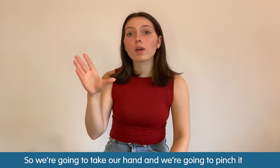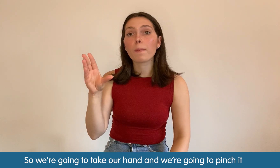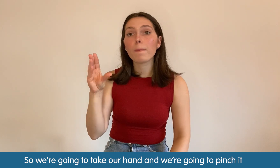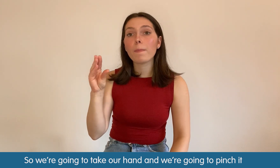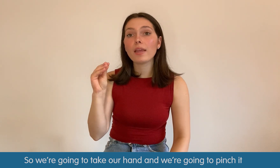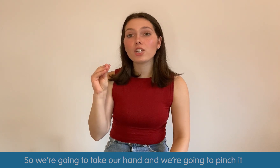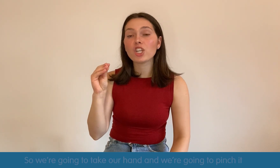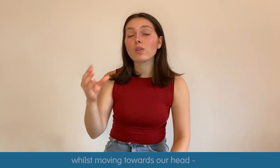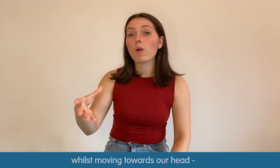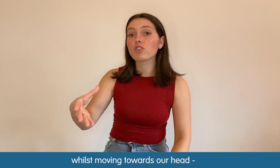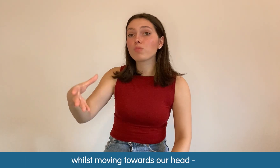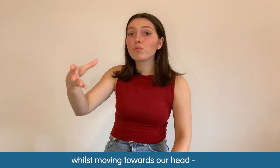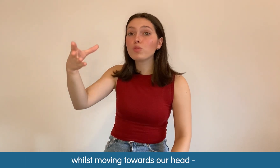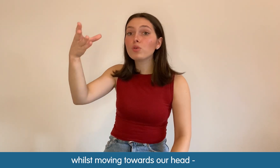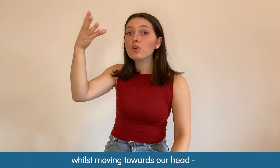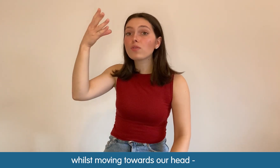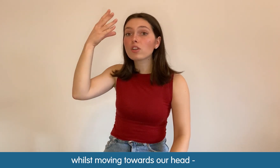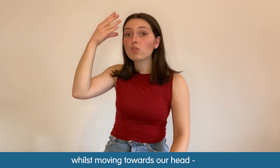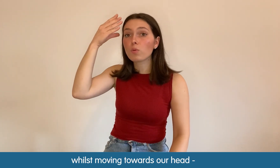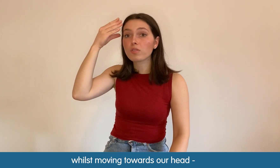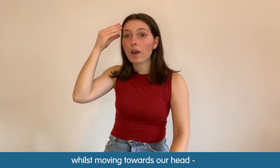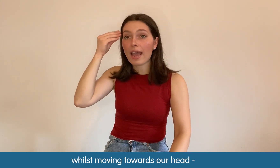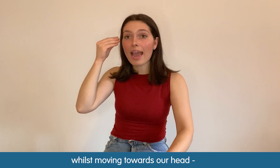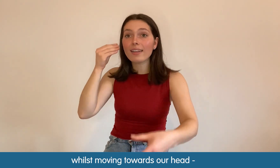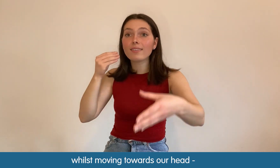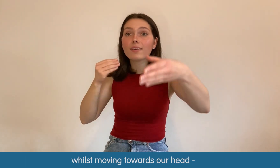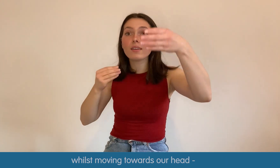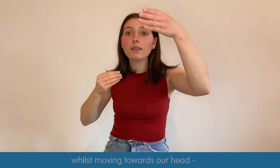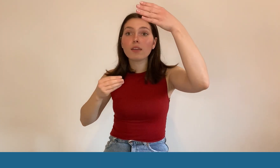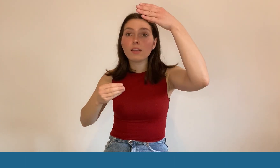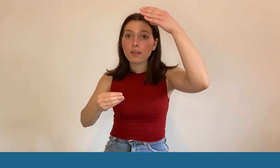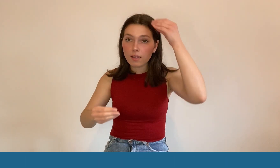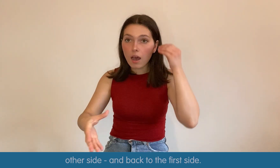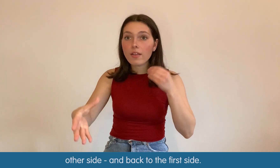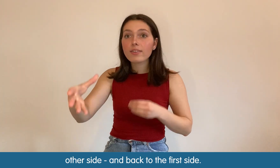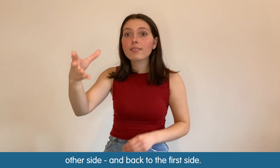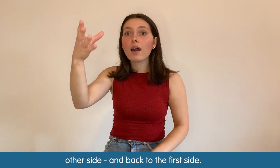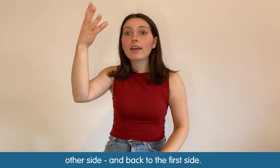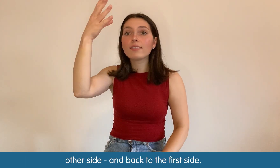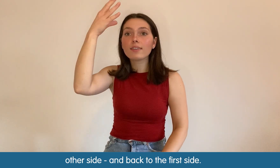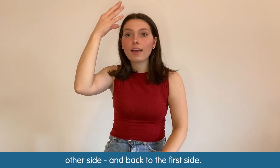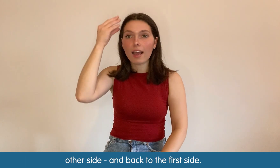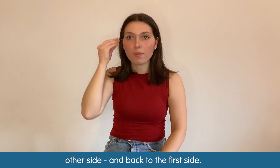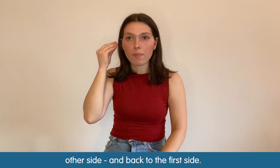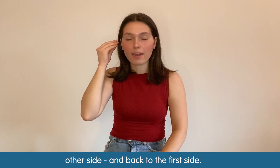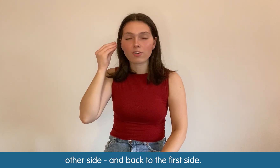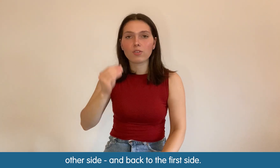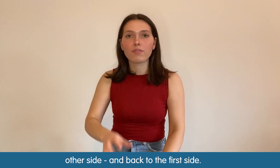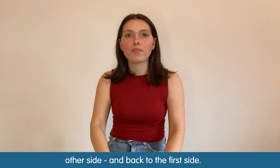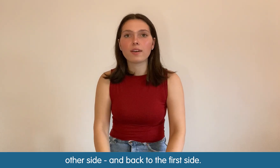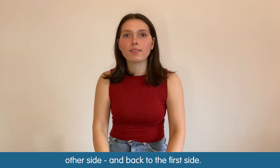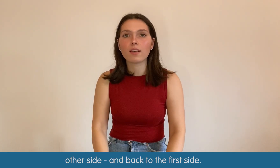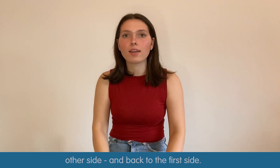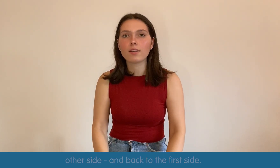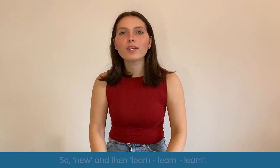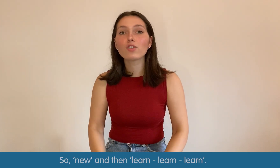to pinch it whilst moving towards our head, other side, and back to the first side.